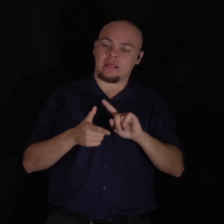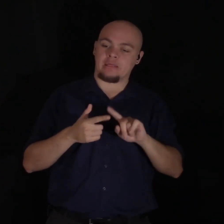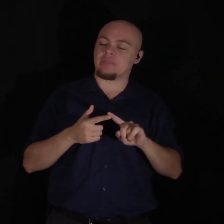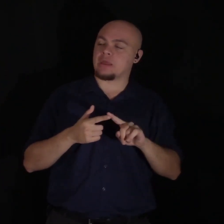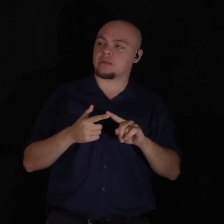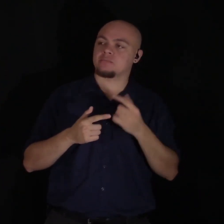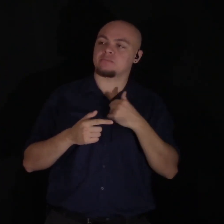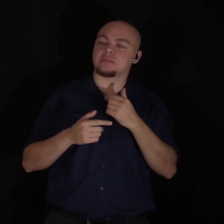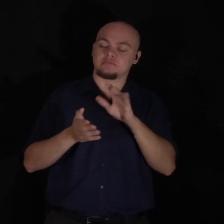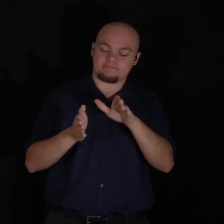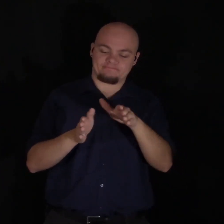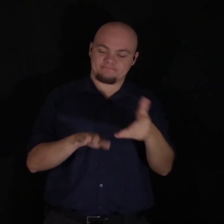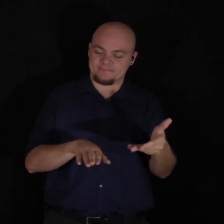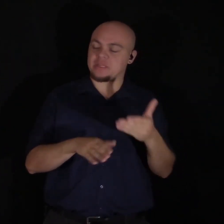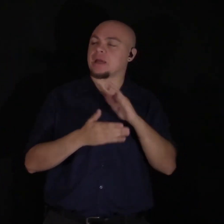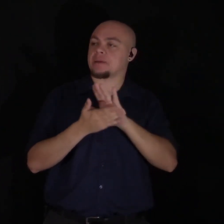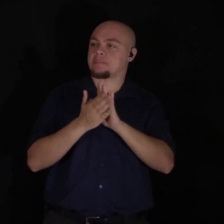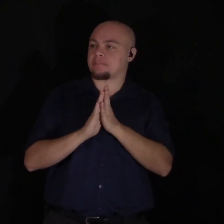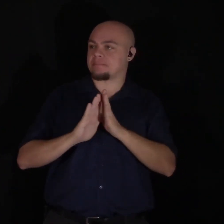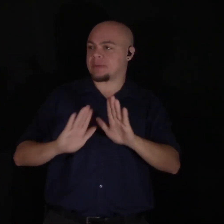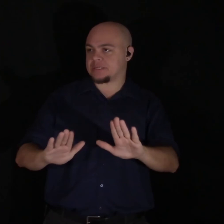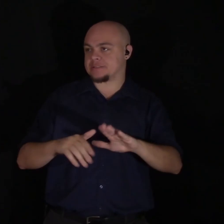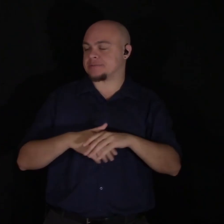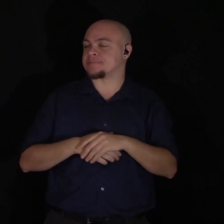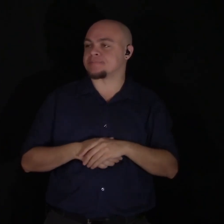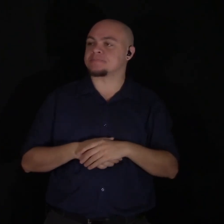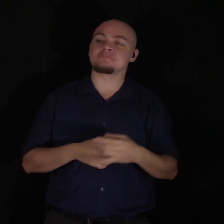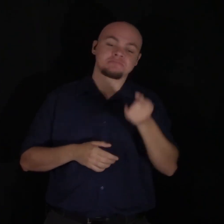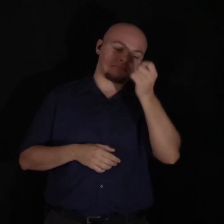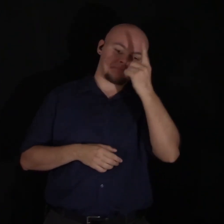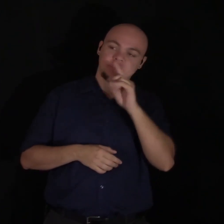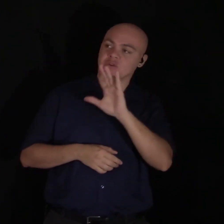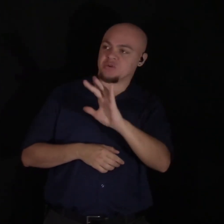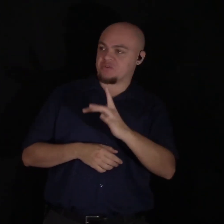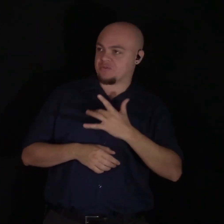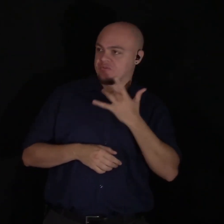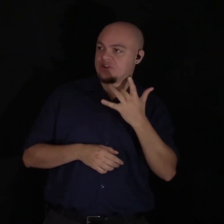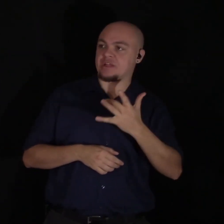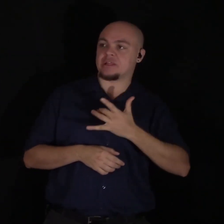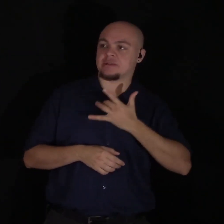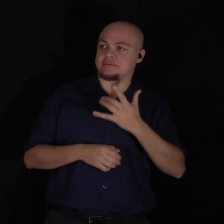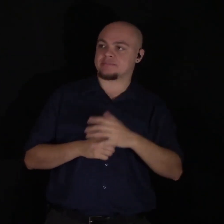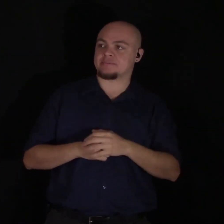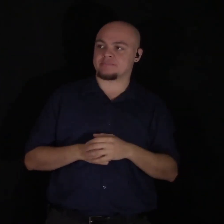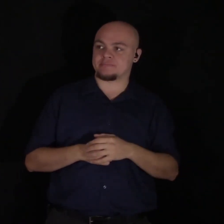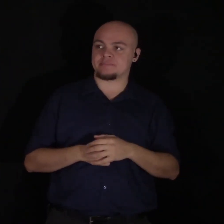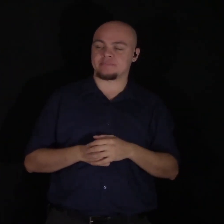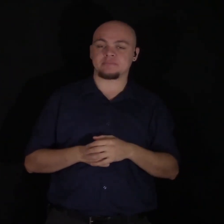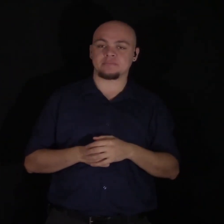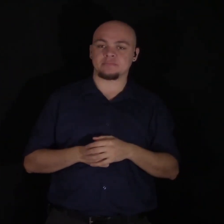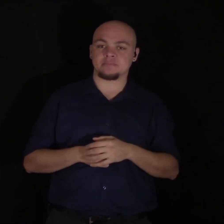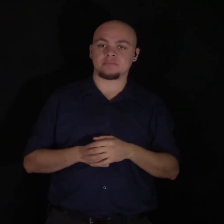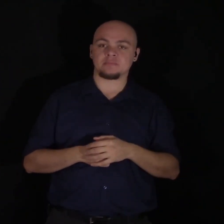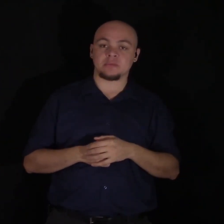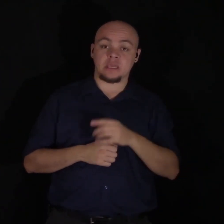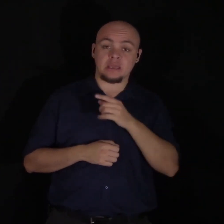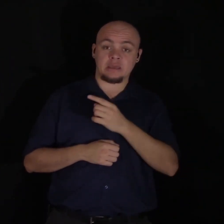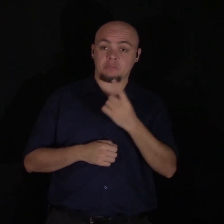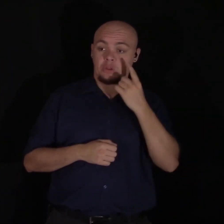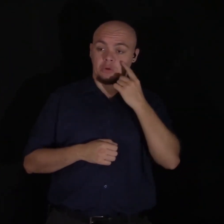peace. I understand your feeling," continued he, perceiving that I wished to interrupt